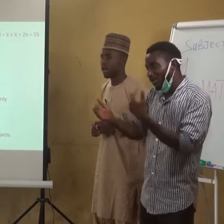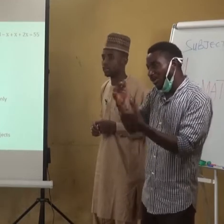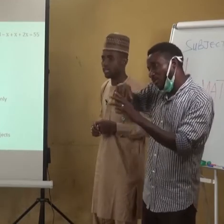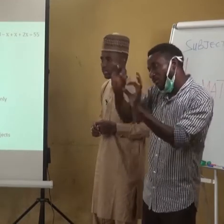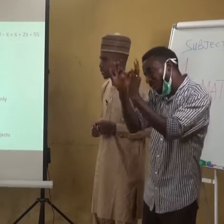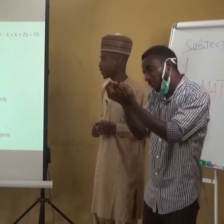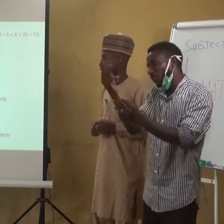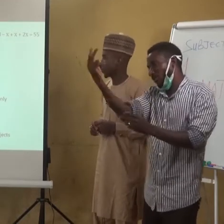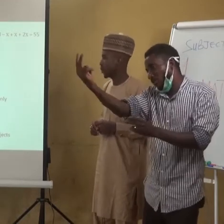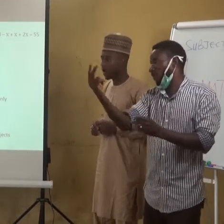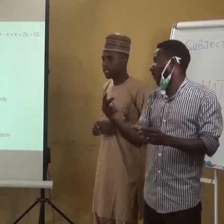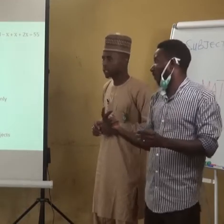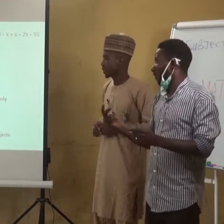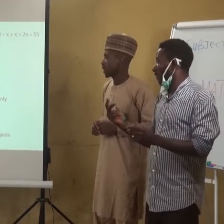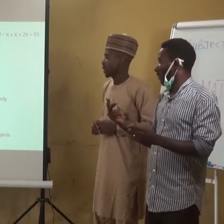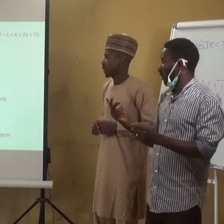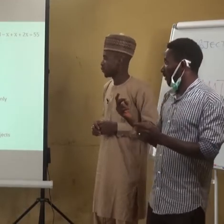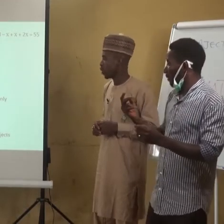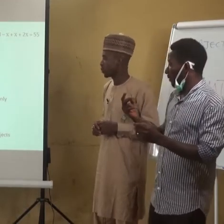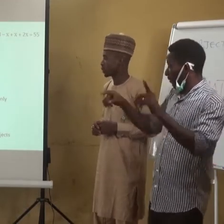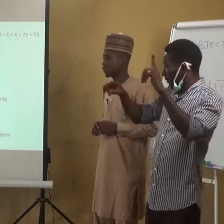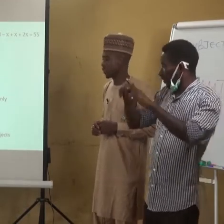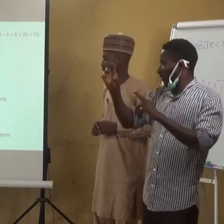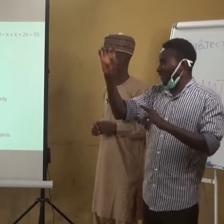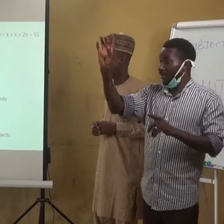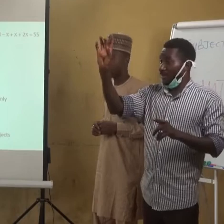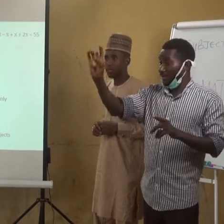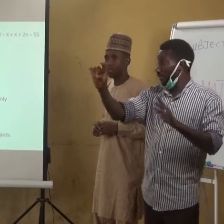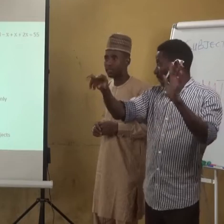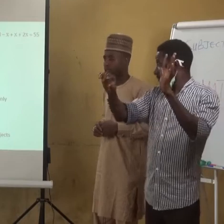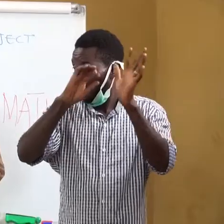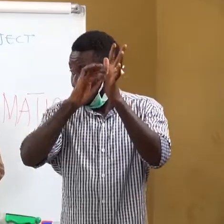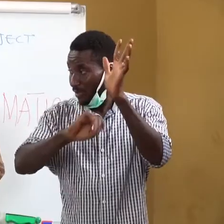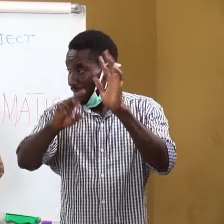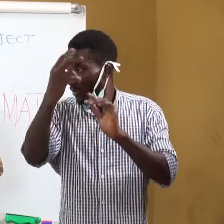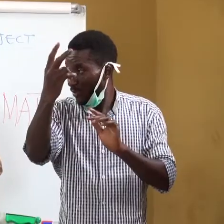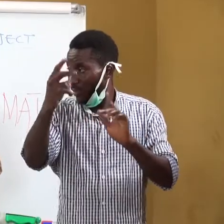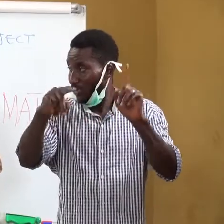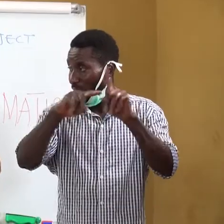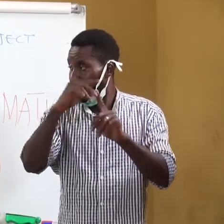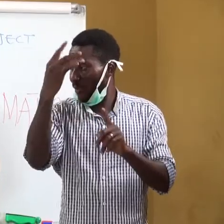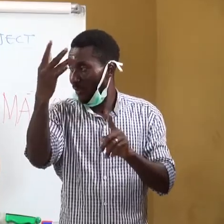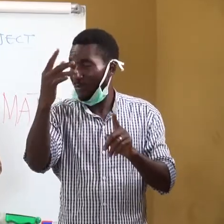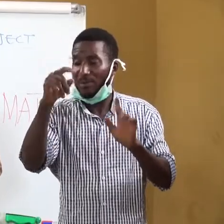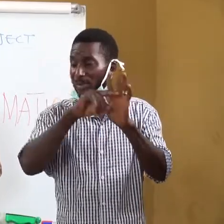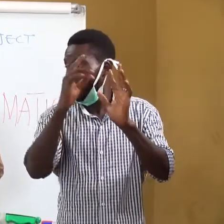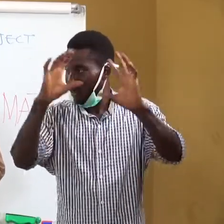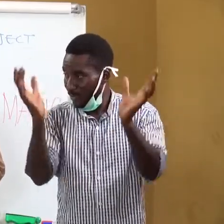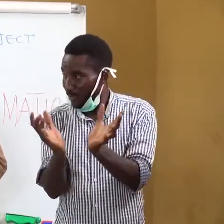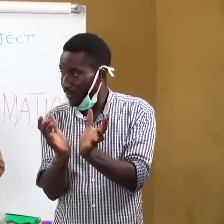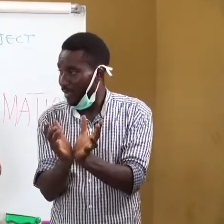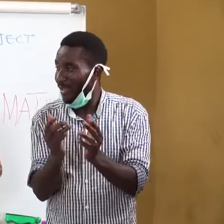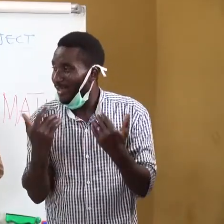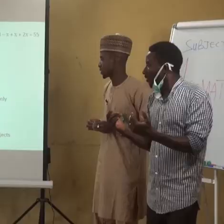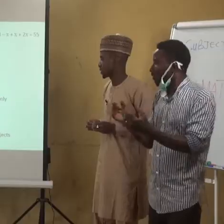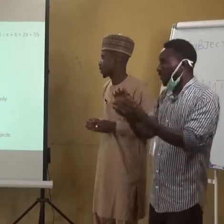2 we have 3. When we add 4 plus 6 is 10, and 10 plus 3 is 13. Therefore,